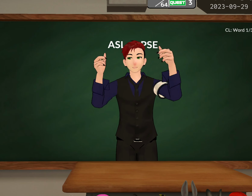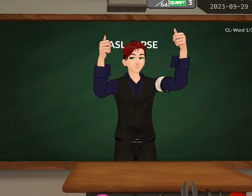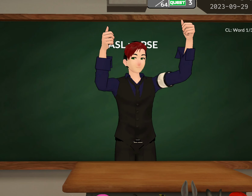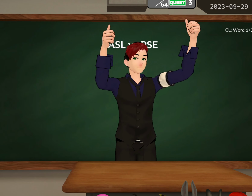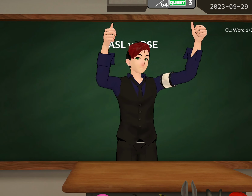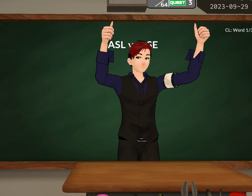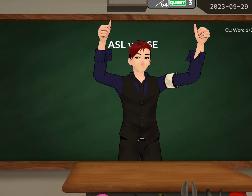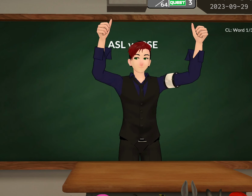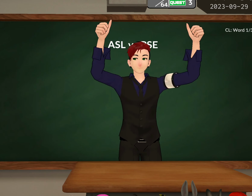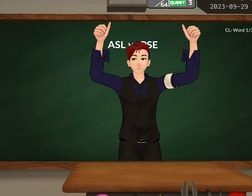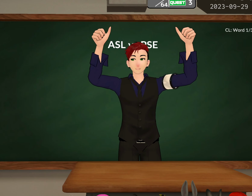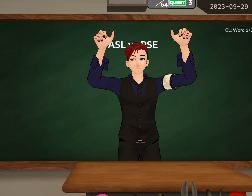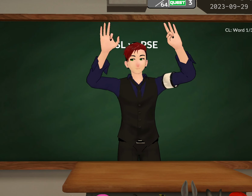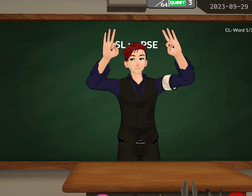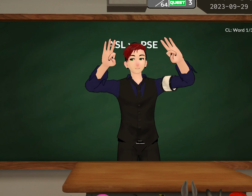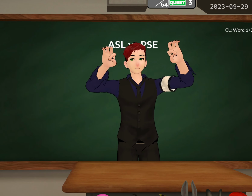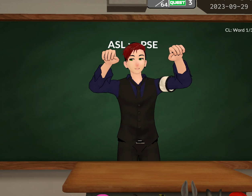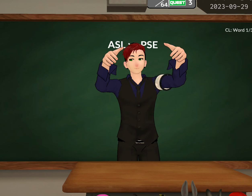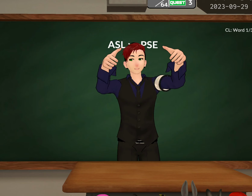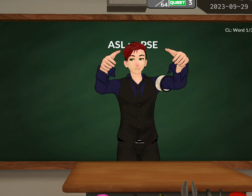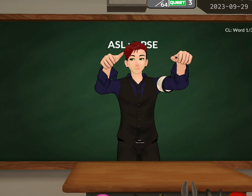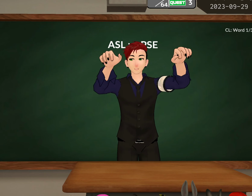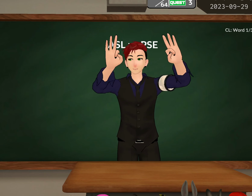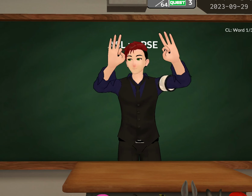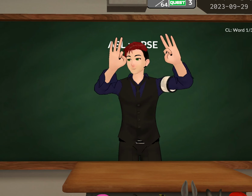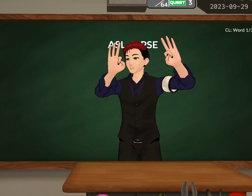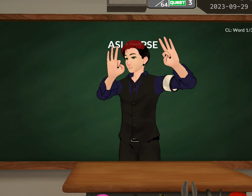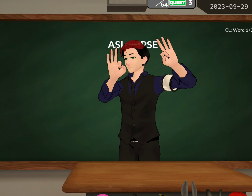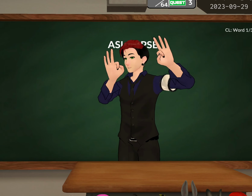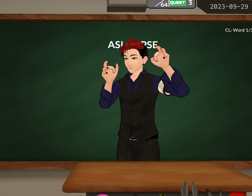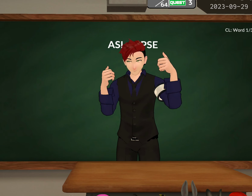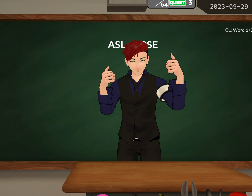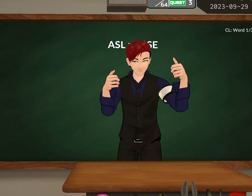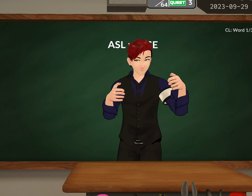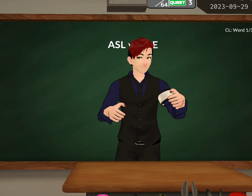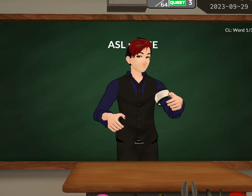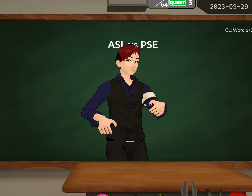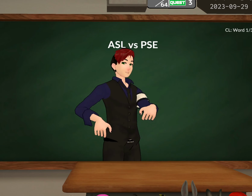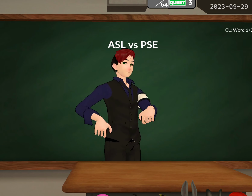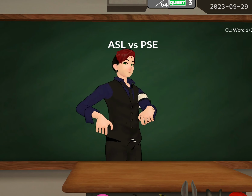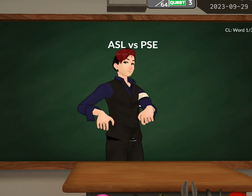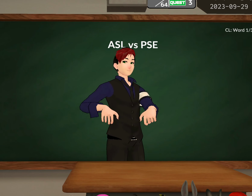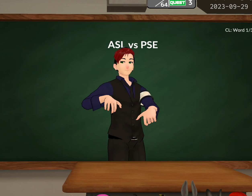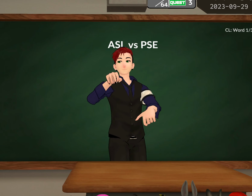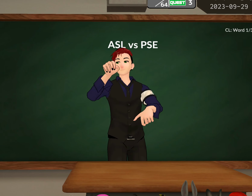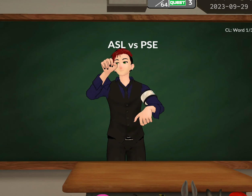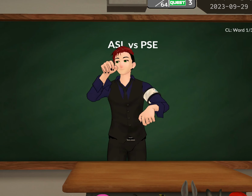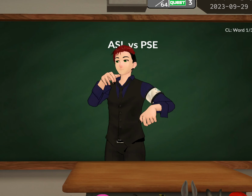good. Good. Stream's up and running. We're good. Fantastic. Cool. All right.